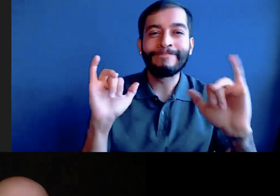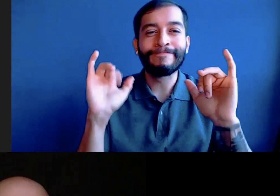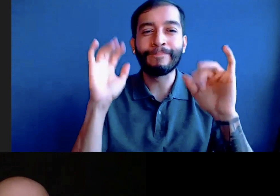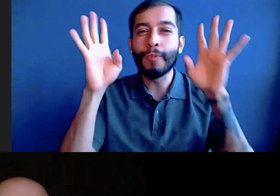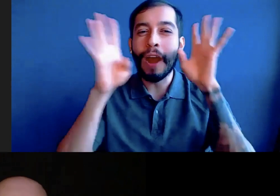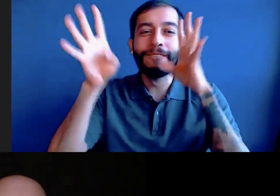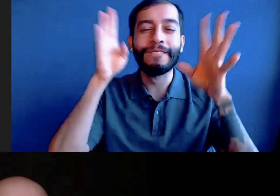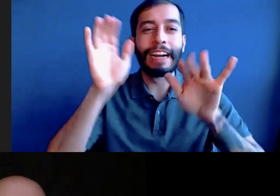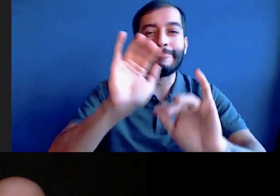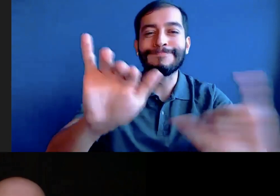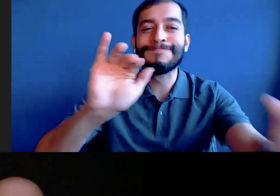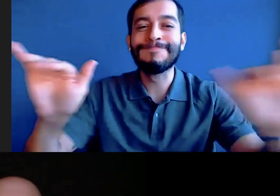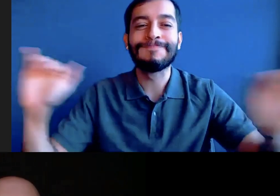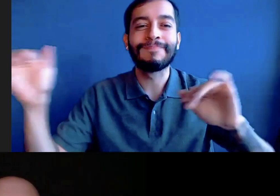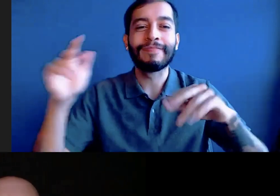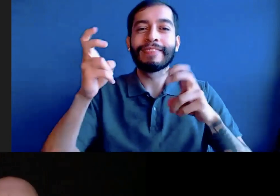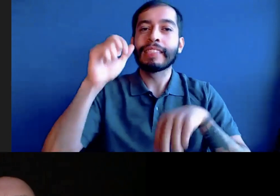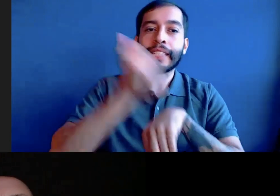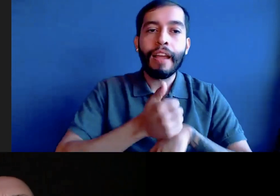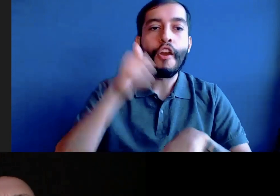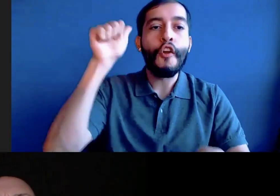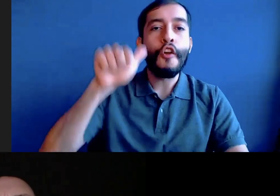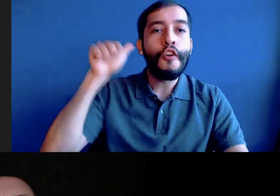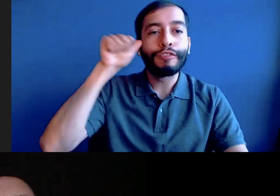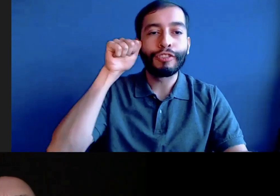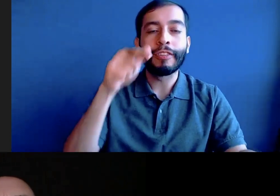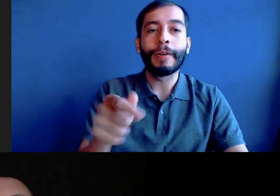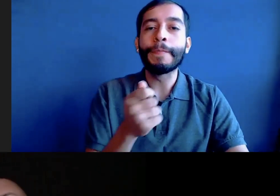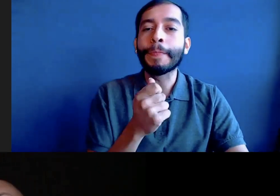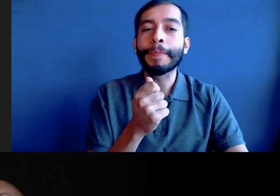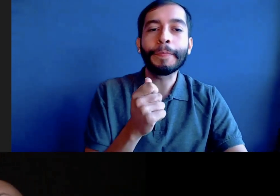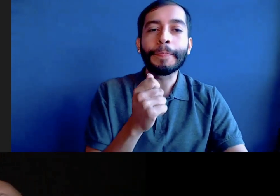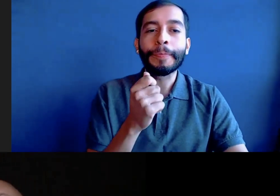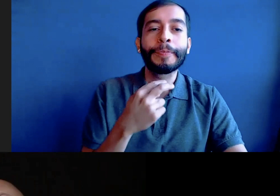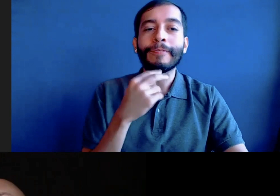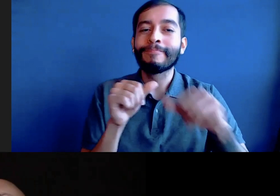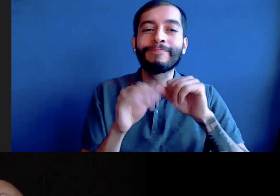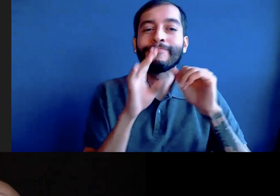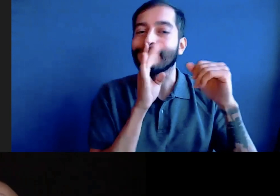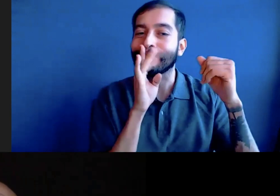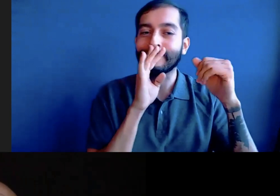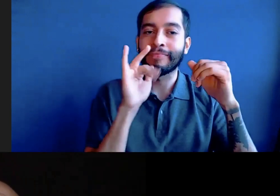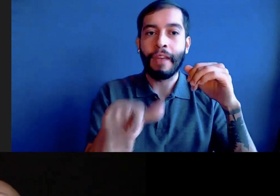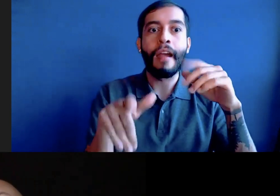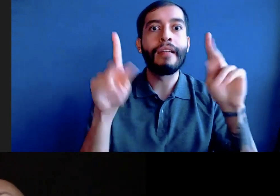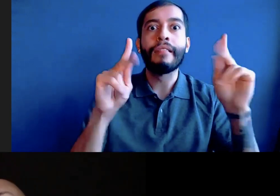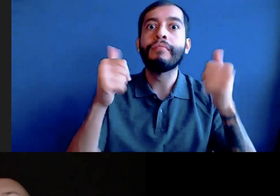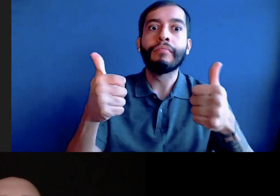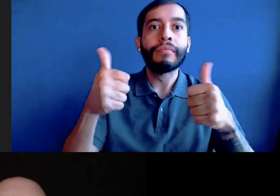continue doing recordings, at least from home. And there's been quite a bit of take up. Now, I mean, the thing with being a